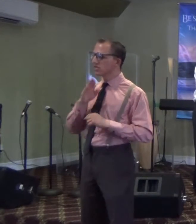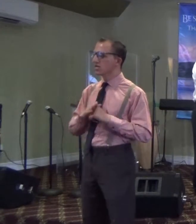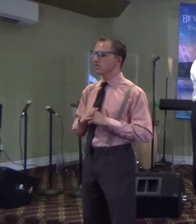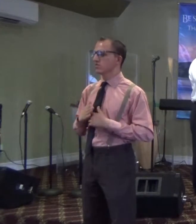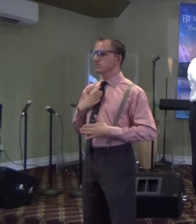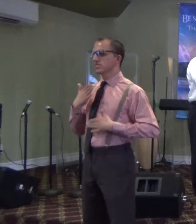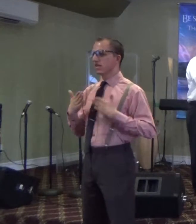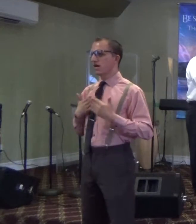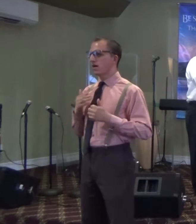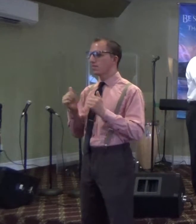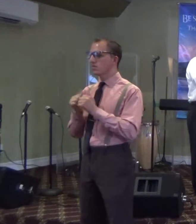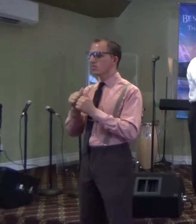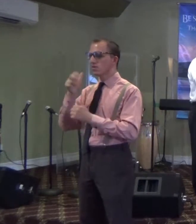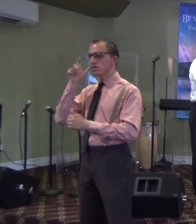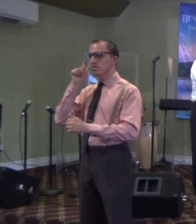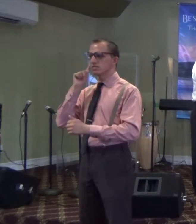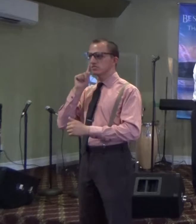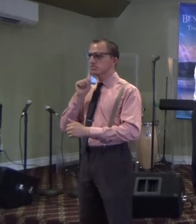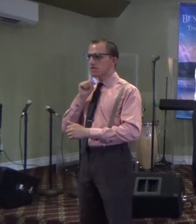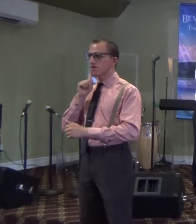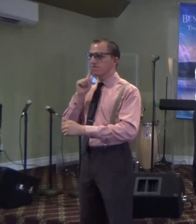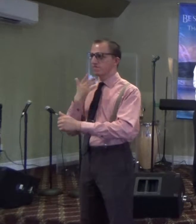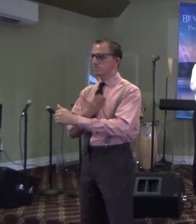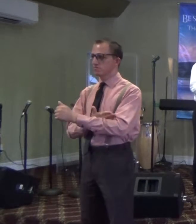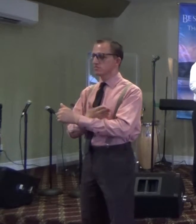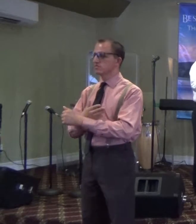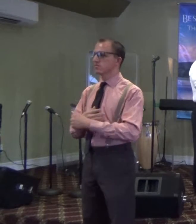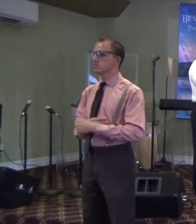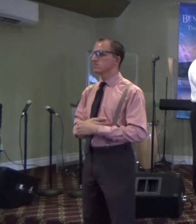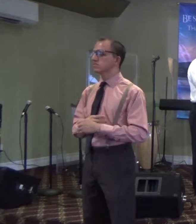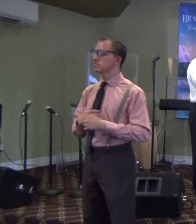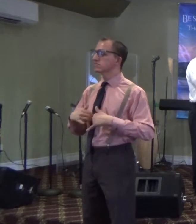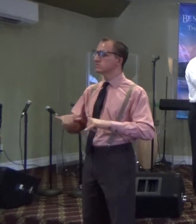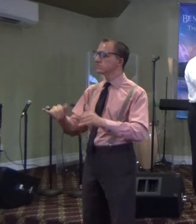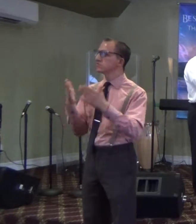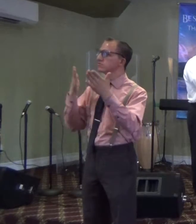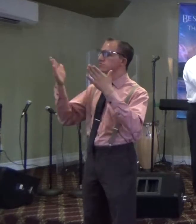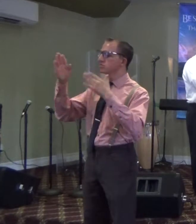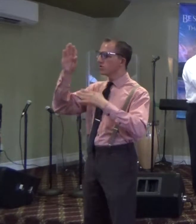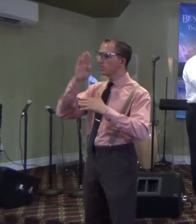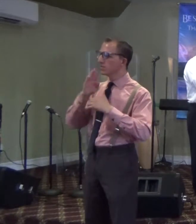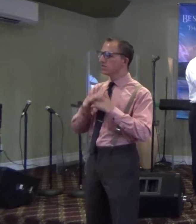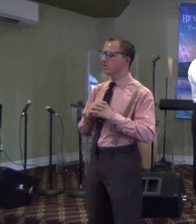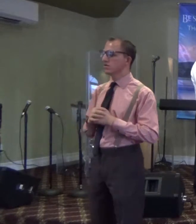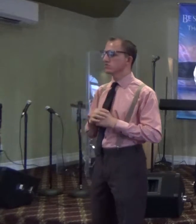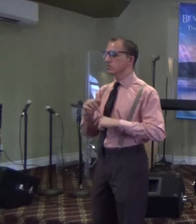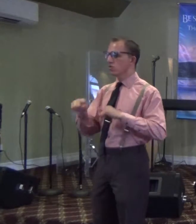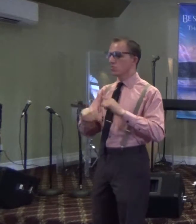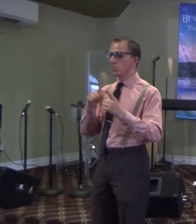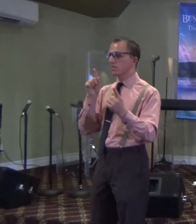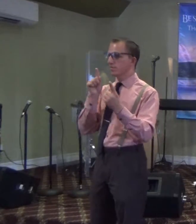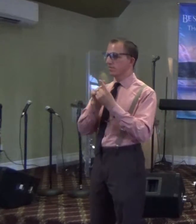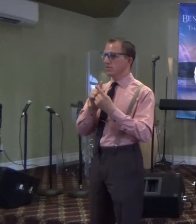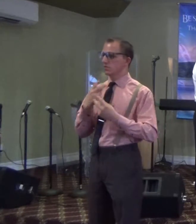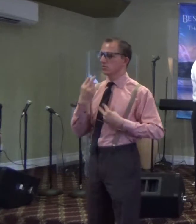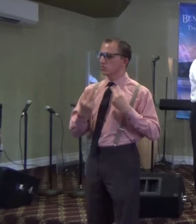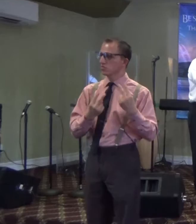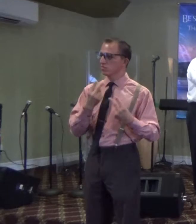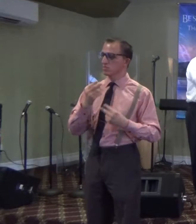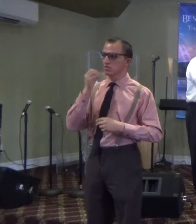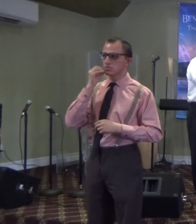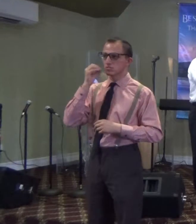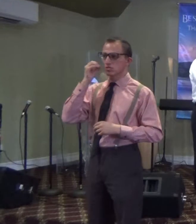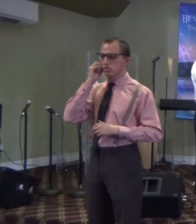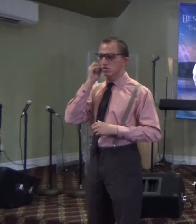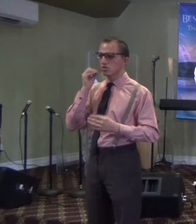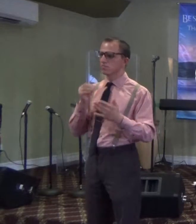off, triste. sad. Cuando Cristo llegó a su When vida, Jesus came to her cuando life, íbamos a su casa when we went to her a home dar